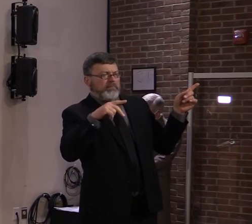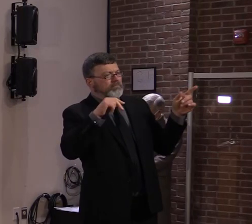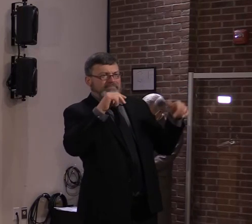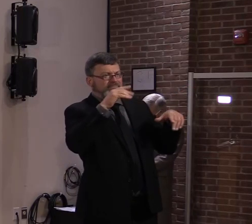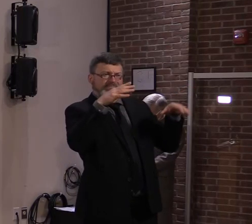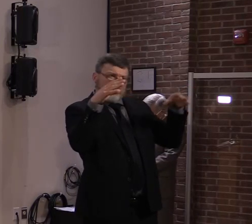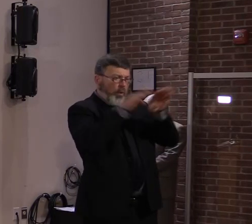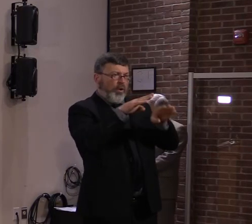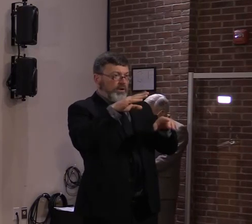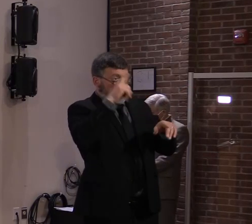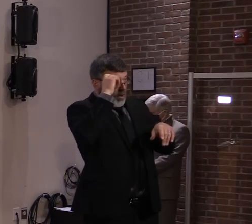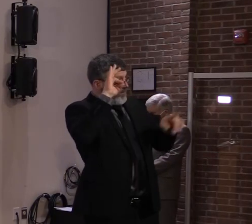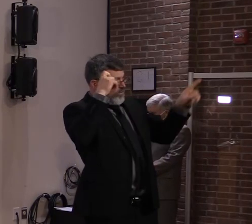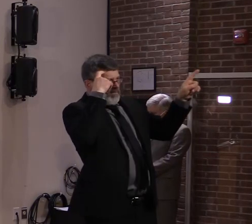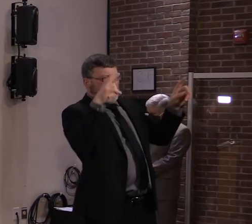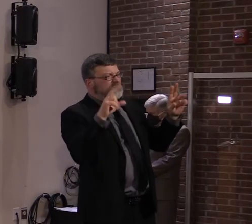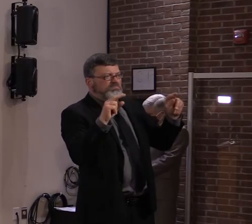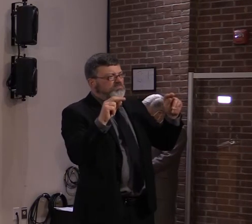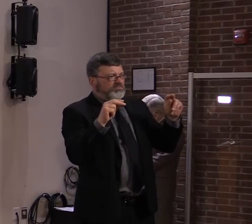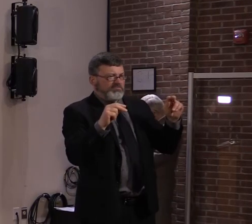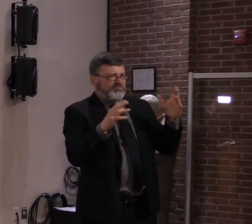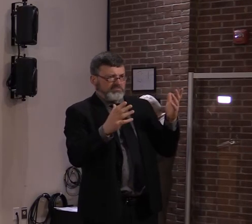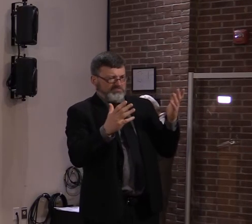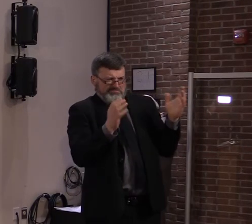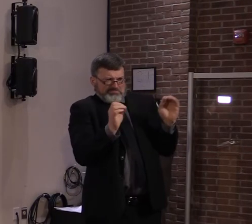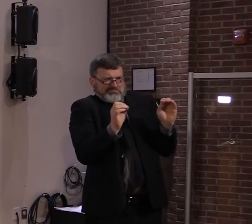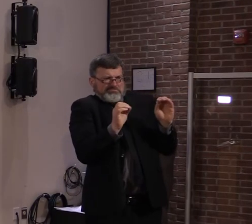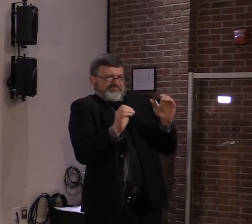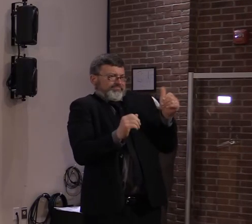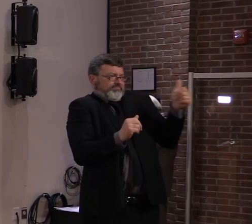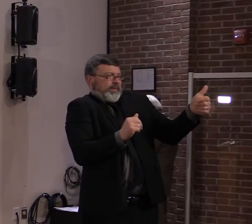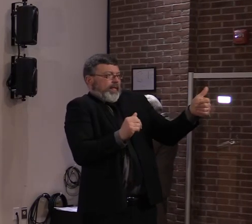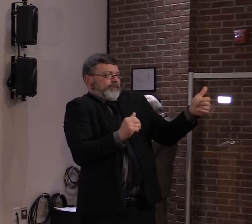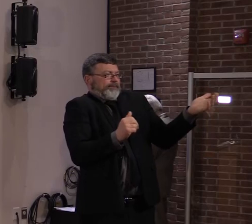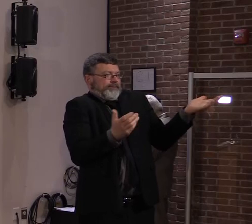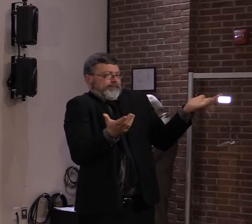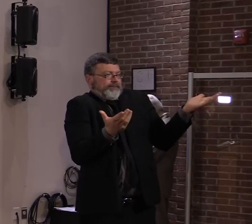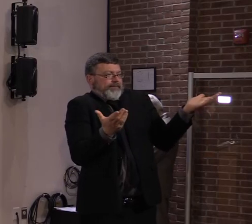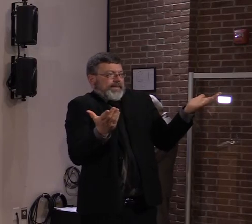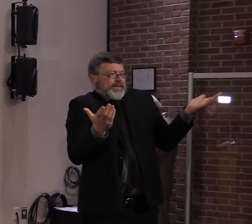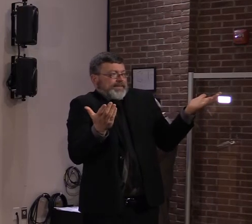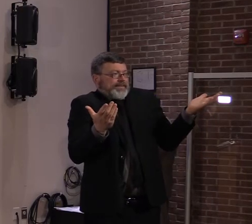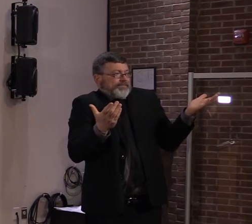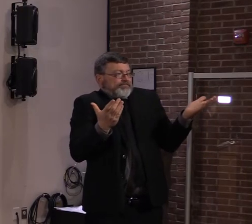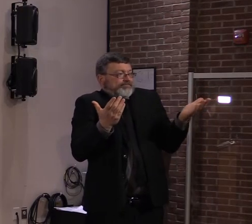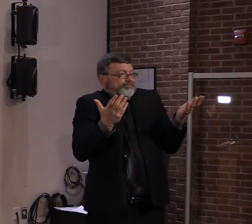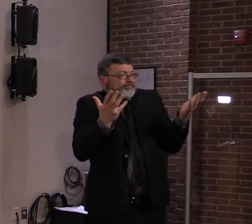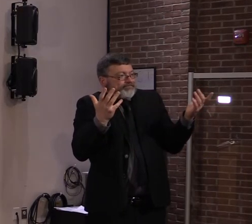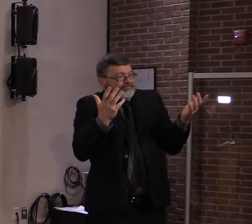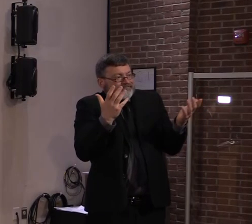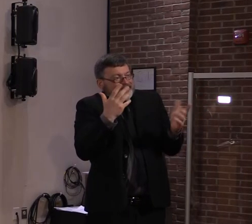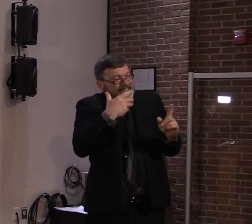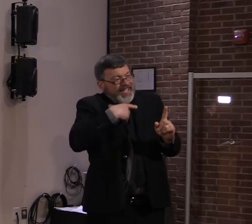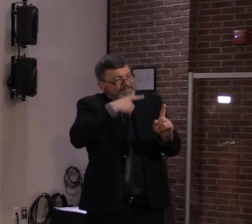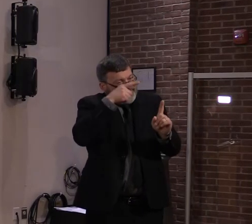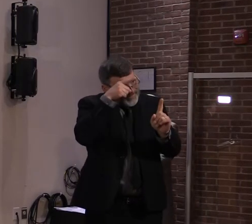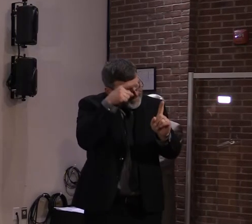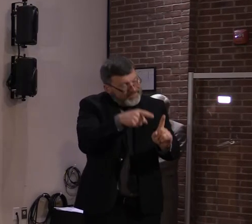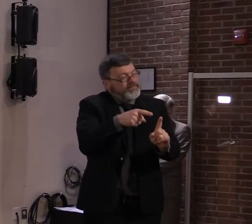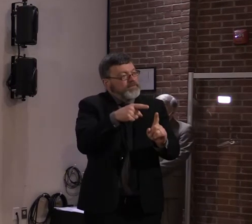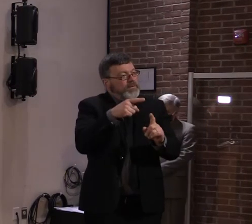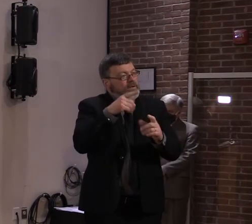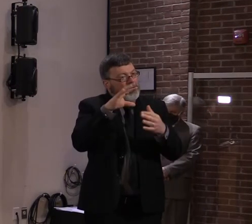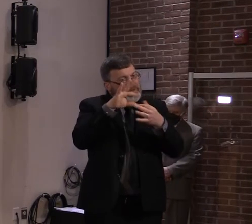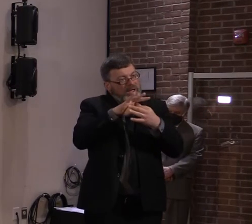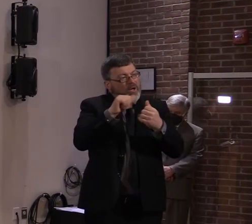condition by the government. So it really had to be COVID-specific early on during the pandemic for